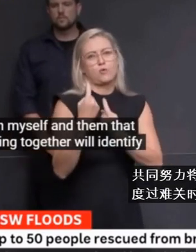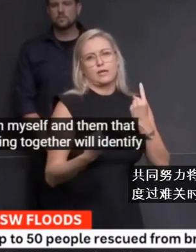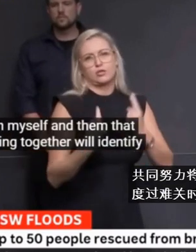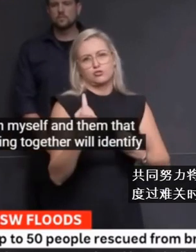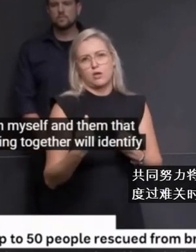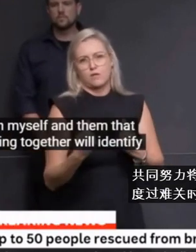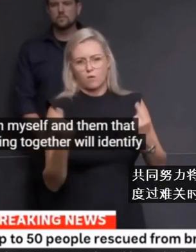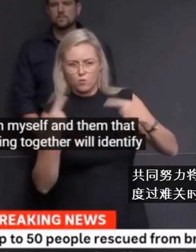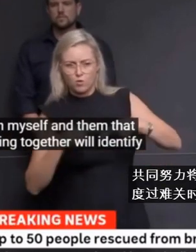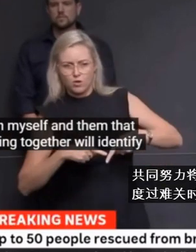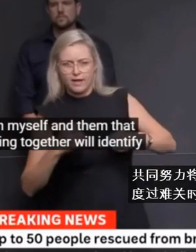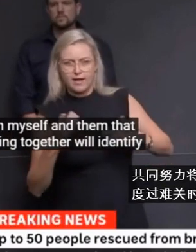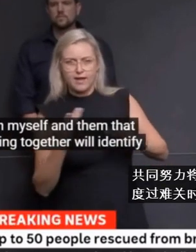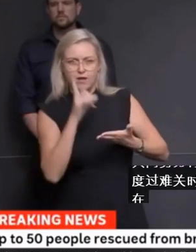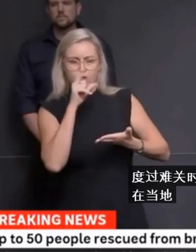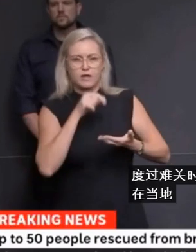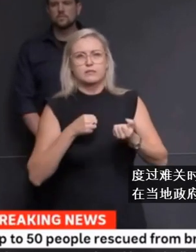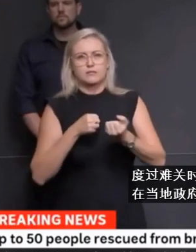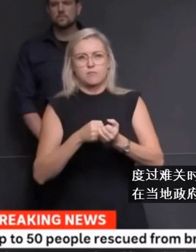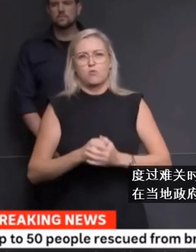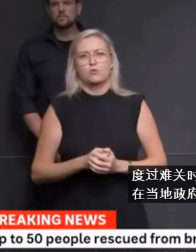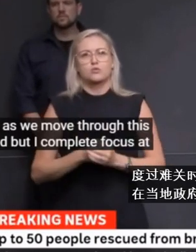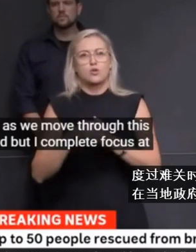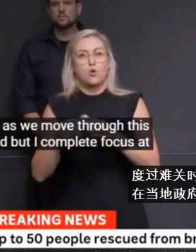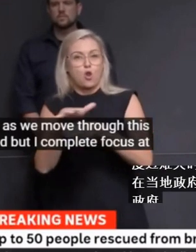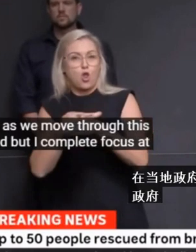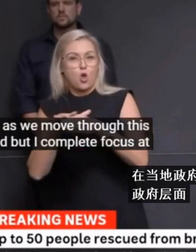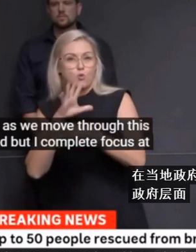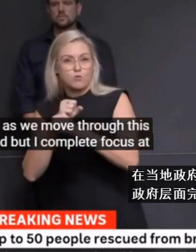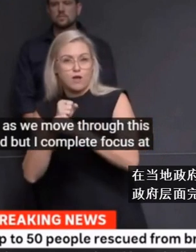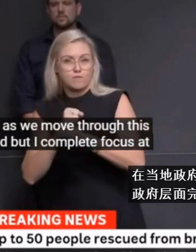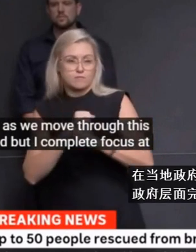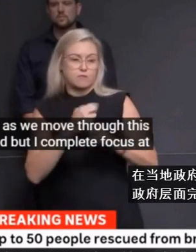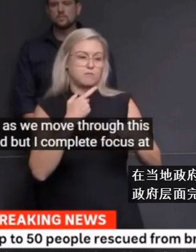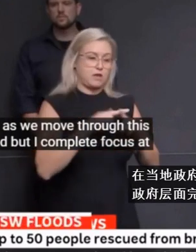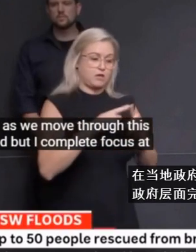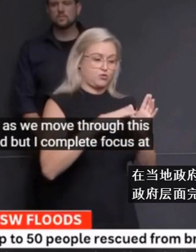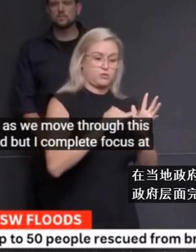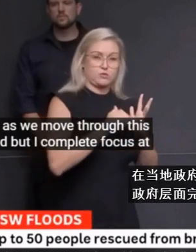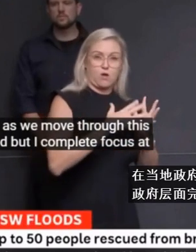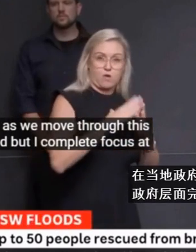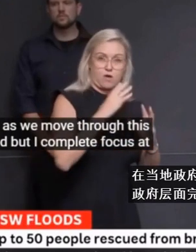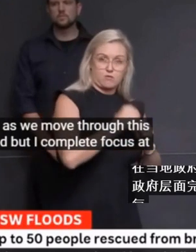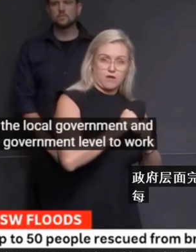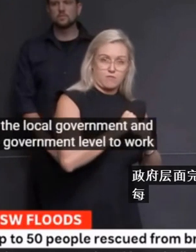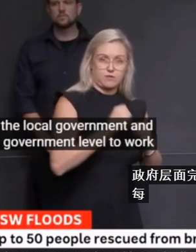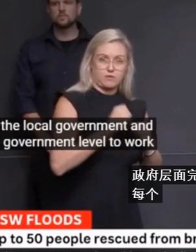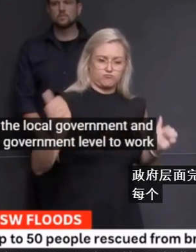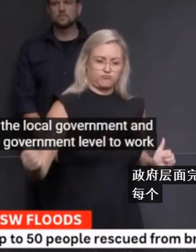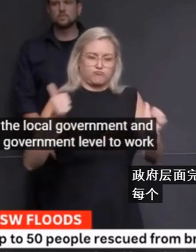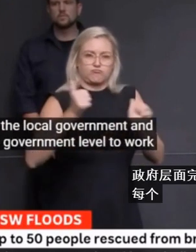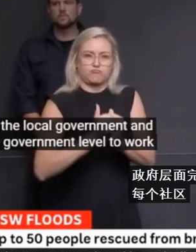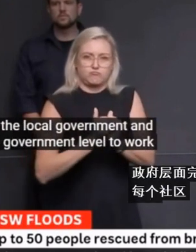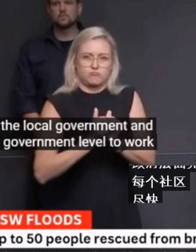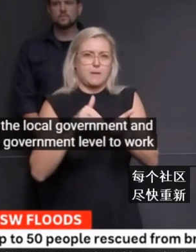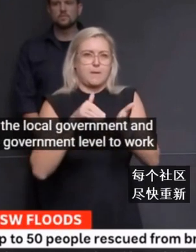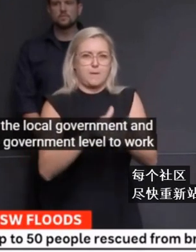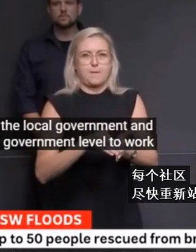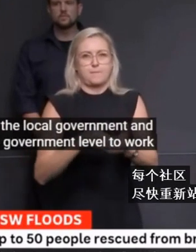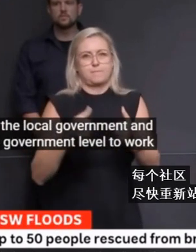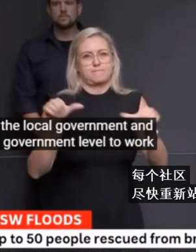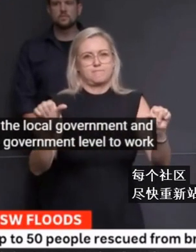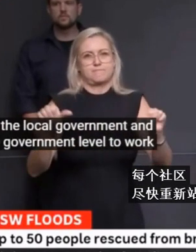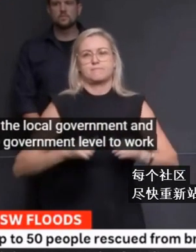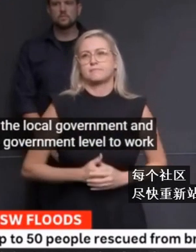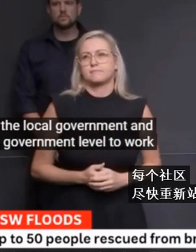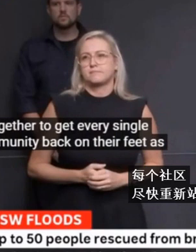this period, but a complete focus at both the local government and state government level to work together to get every single community back on their feet as quickly